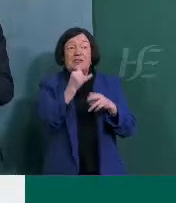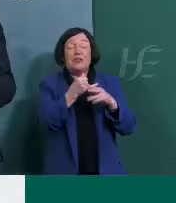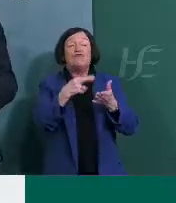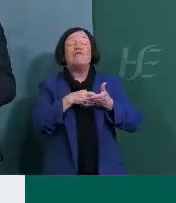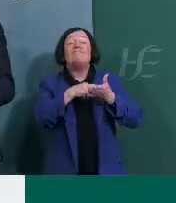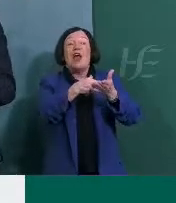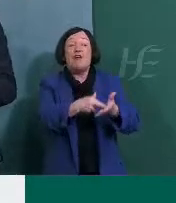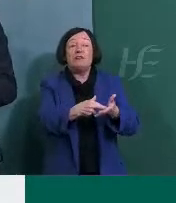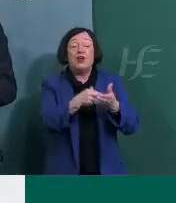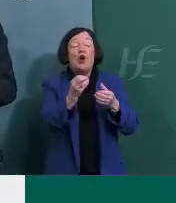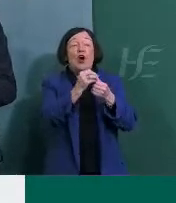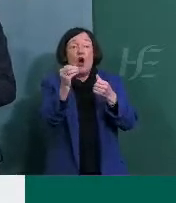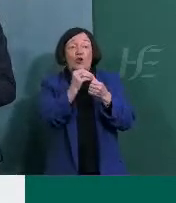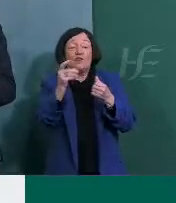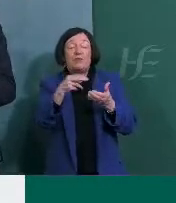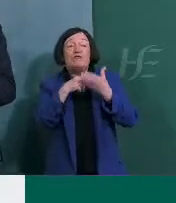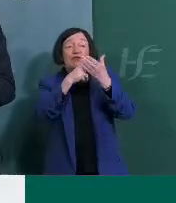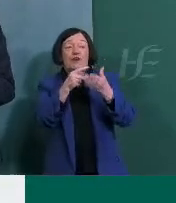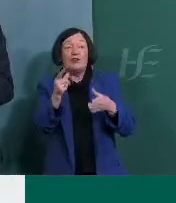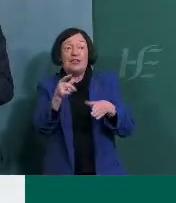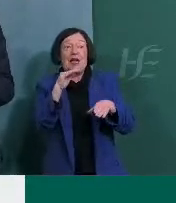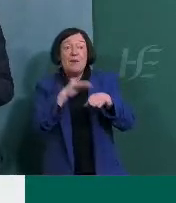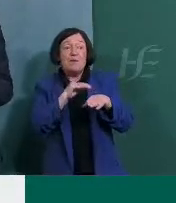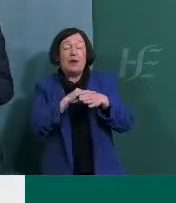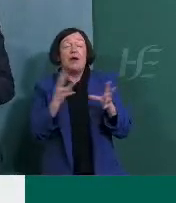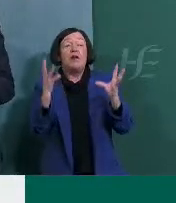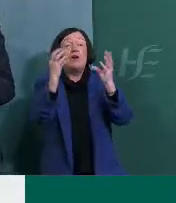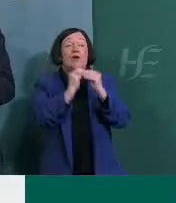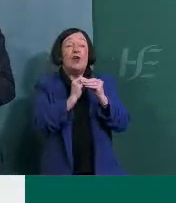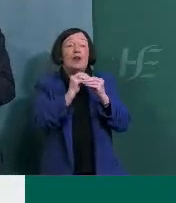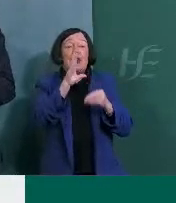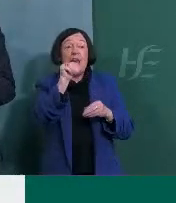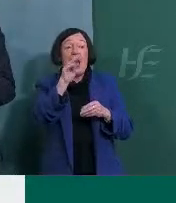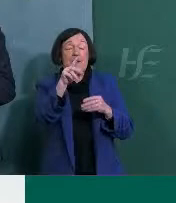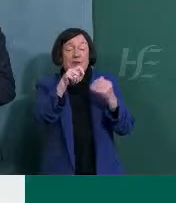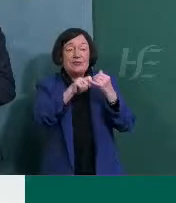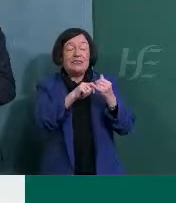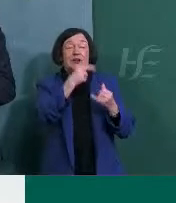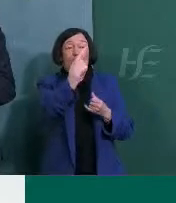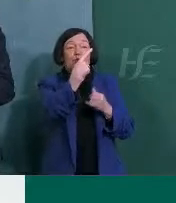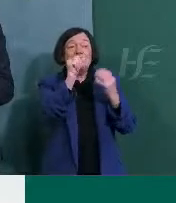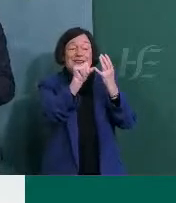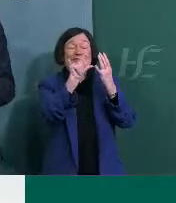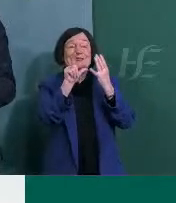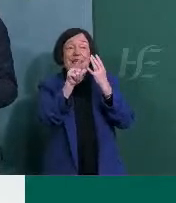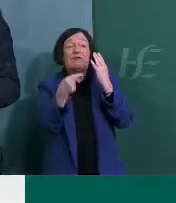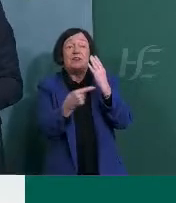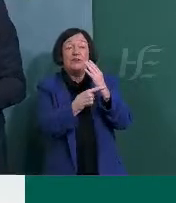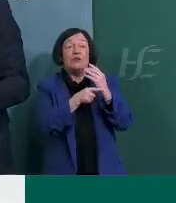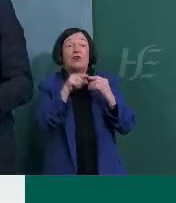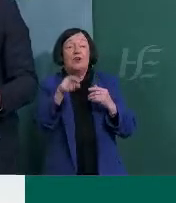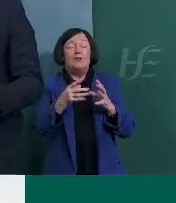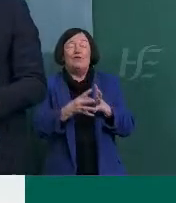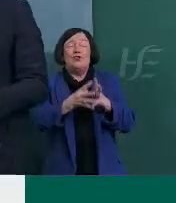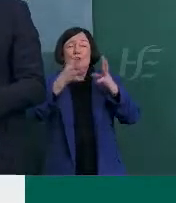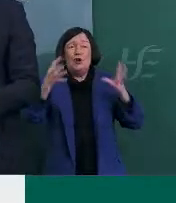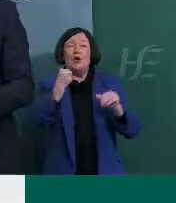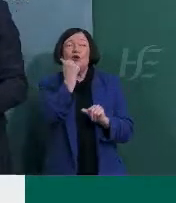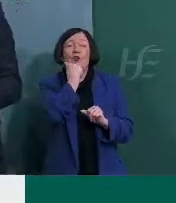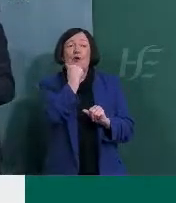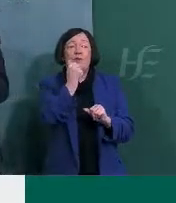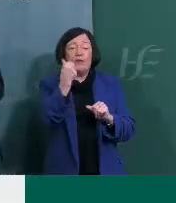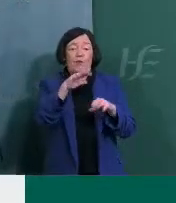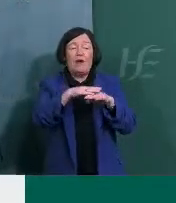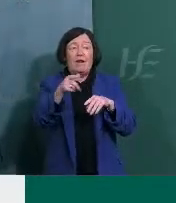referrals. So others have referred to the impact of that. Total number of laboratory tests is 167,000. Those are huge numbers relative even to